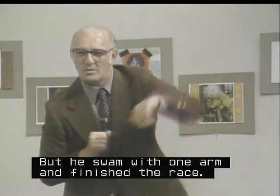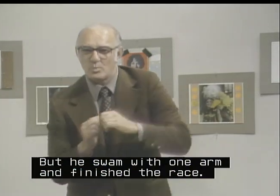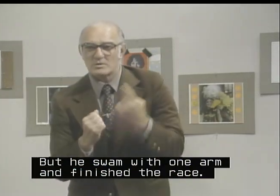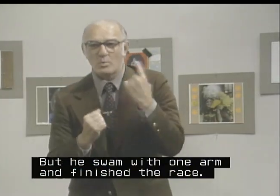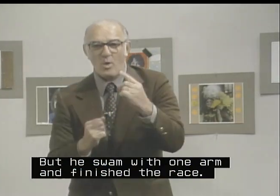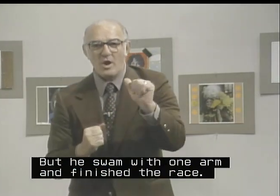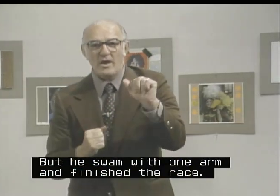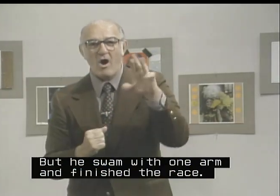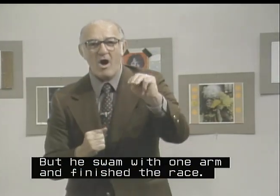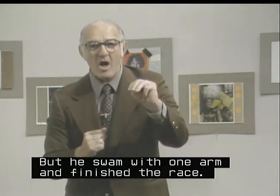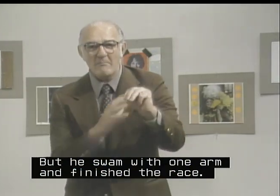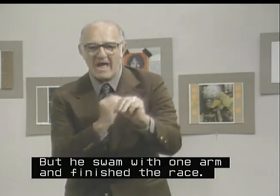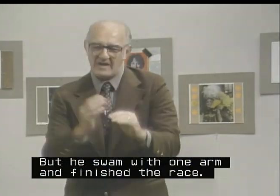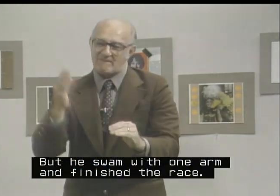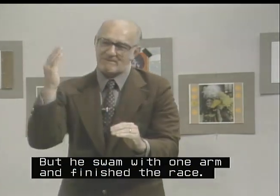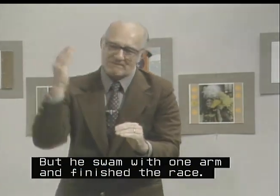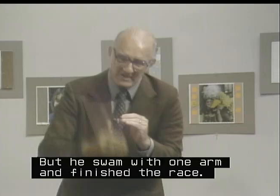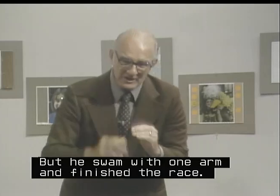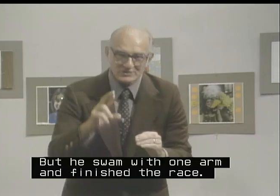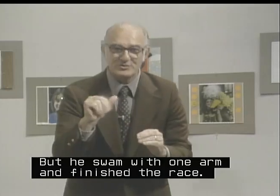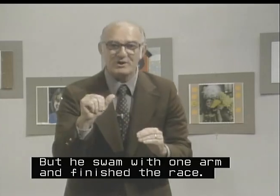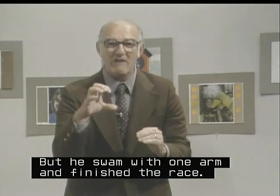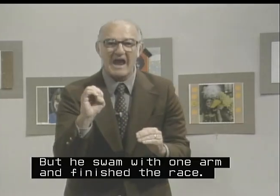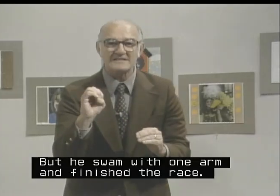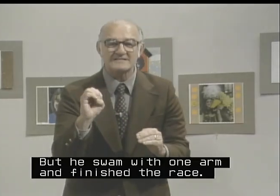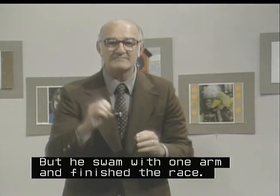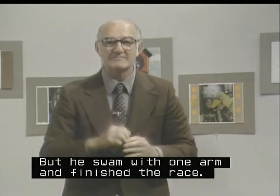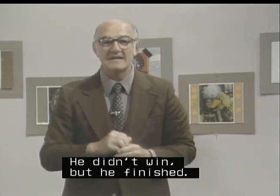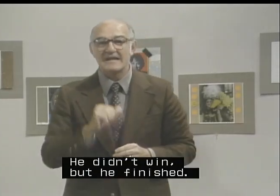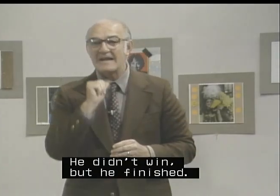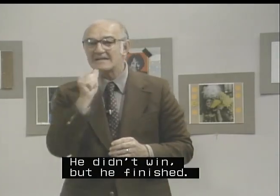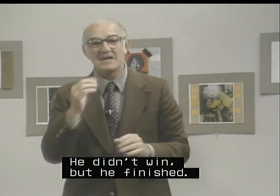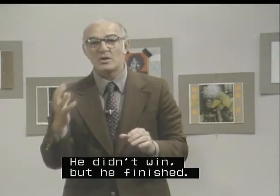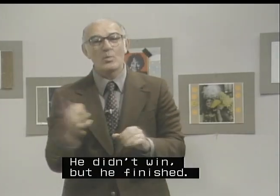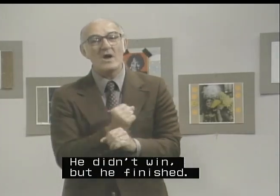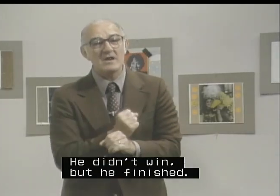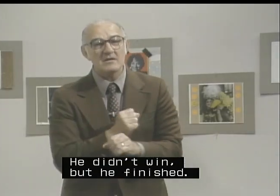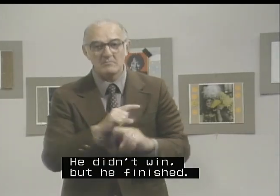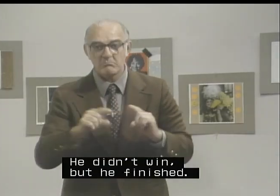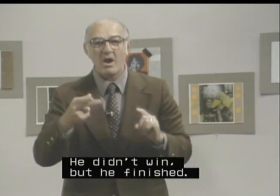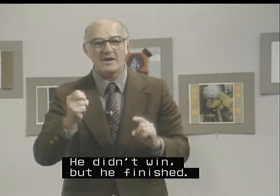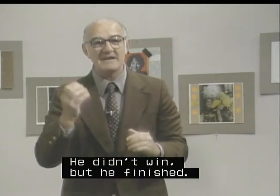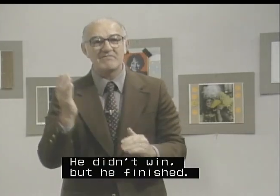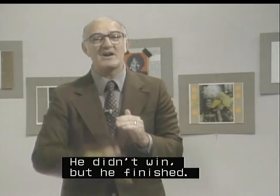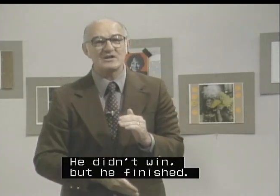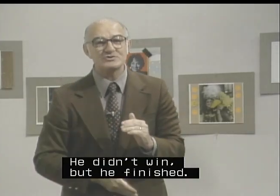with one arm and finished the race. He didn't win, but he finished.